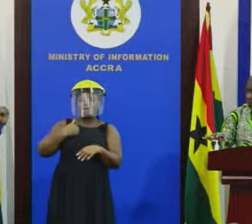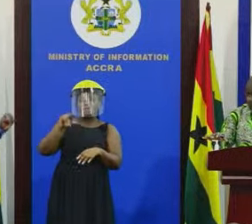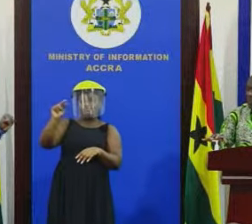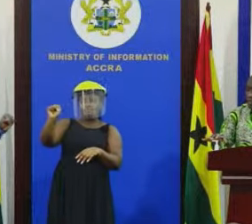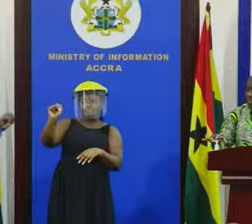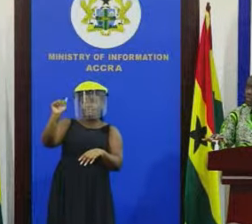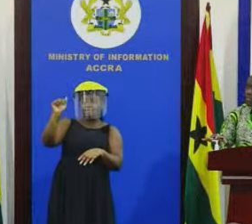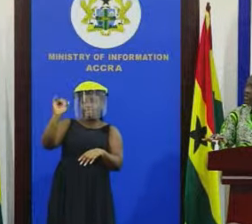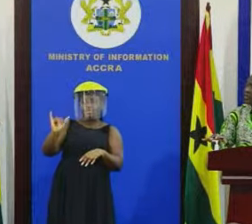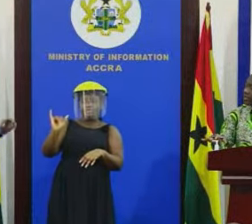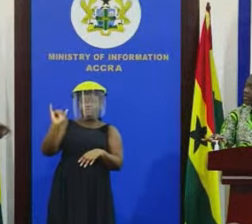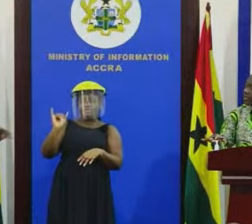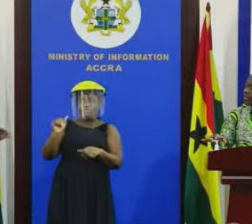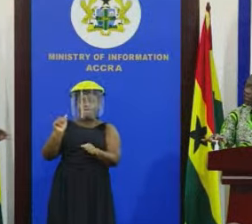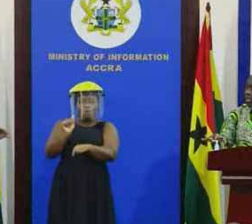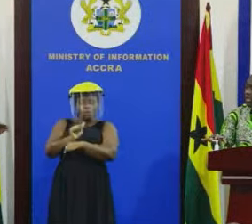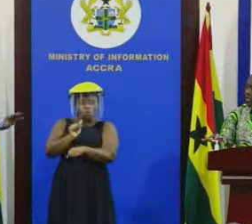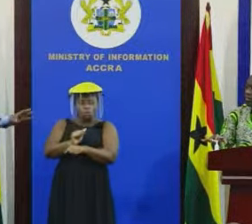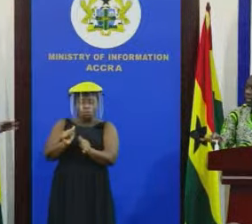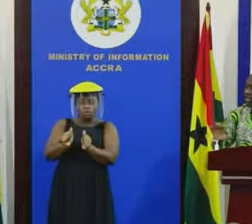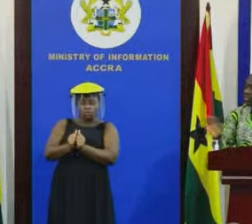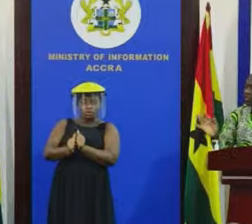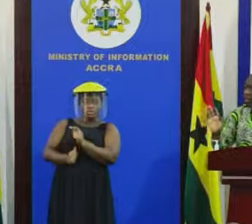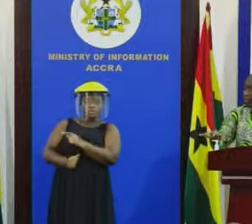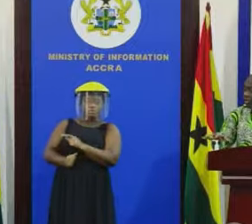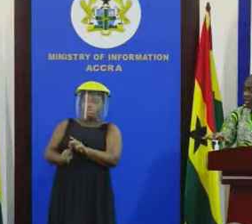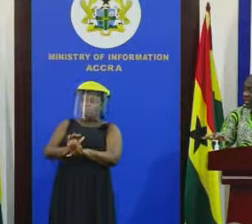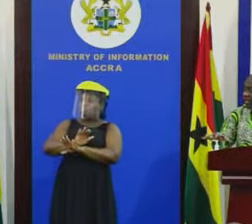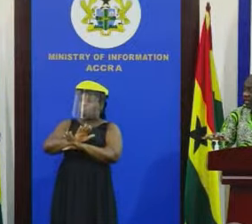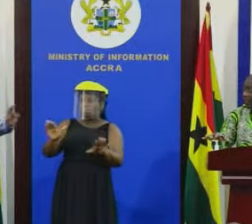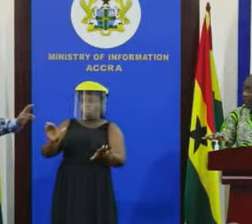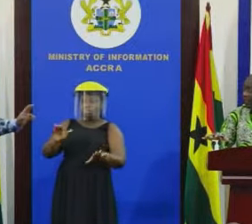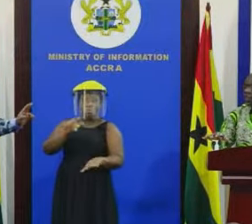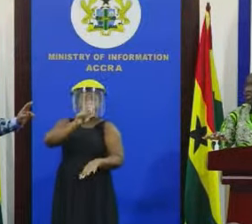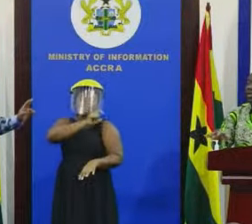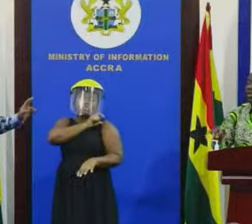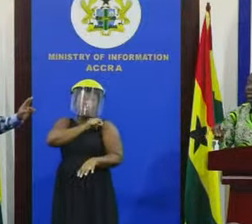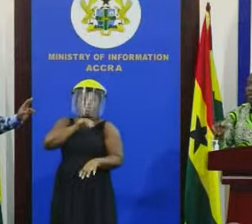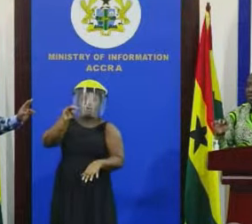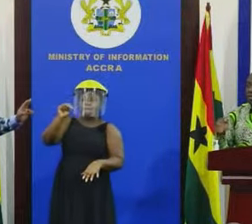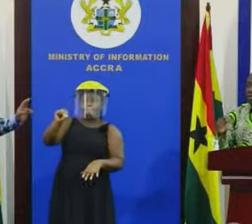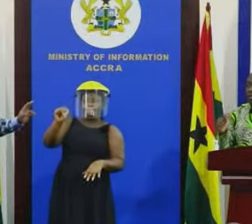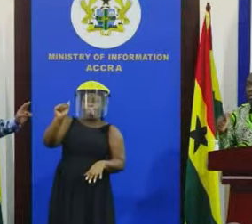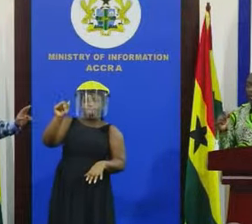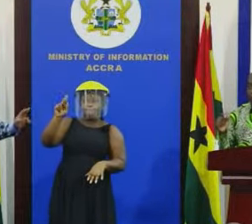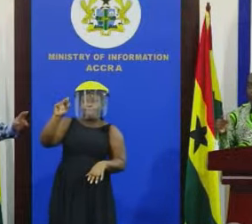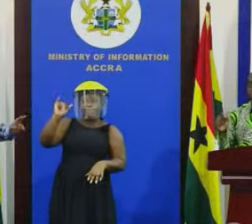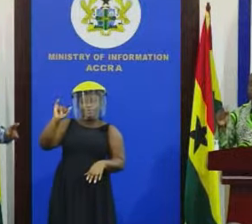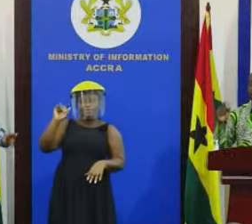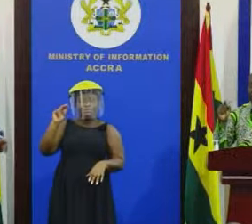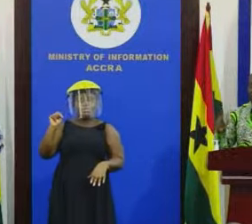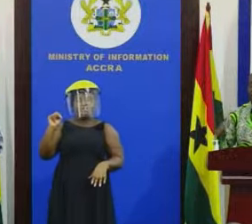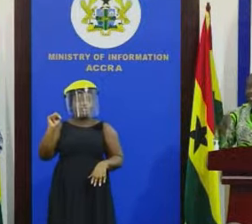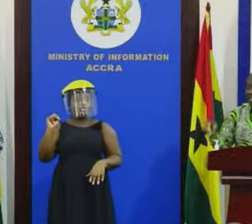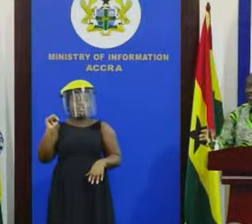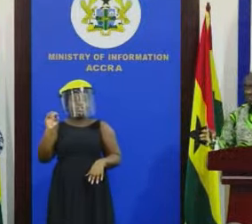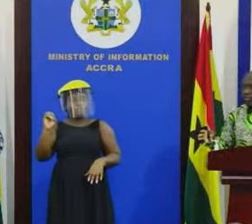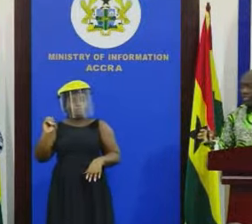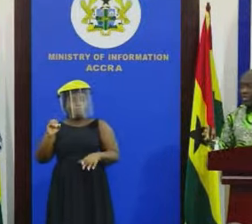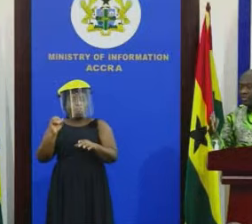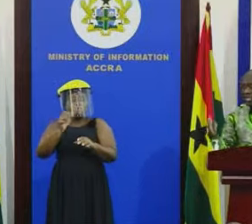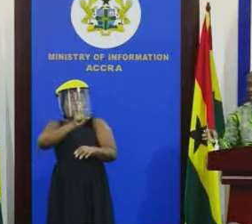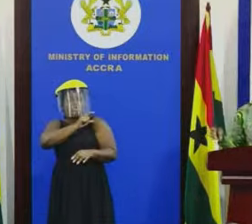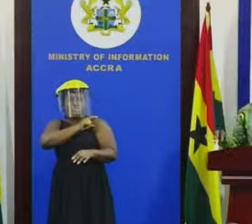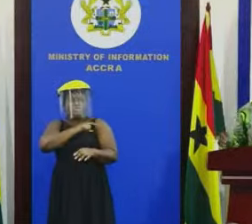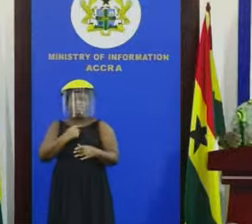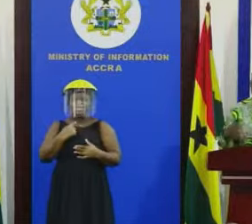naval task force that work with the GMA. Okay, to check. But there's no Marine Police there? No, they haven't extended the activities there. Okay, so the Naval Task Force,